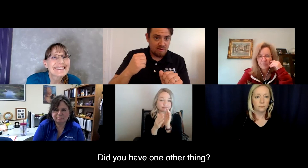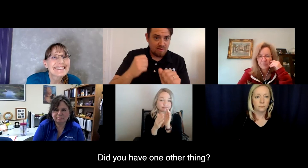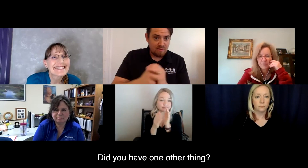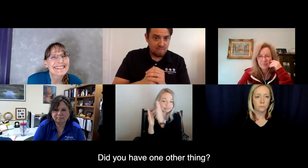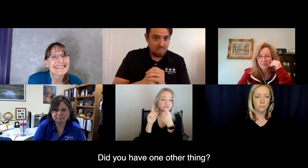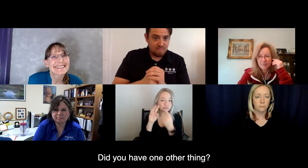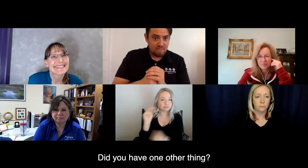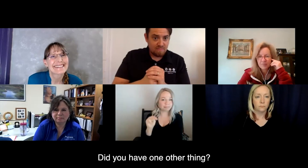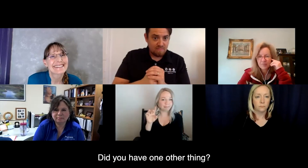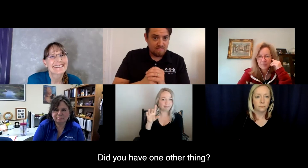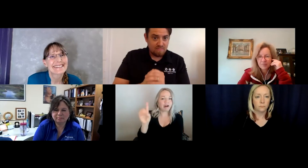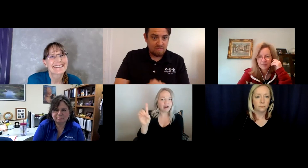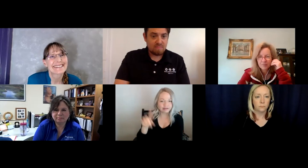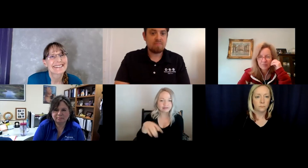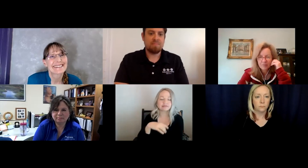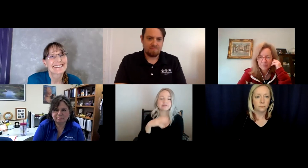thing?